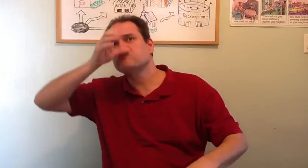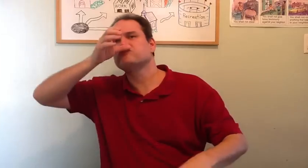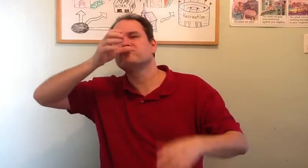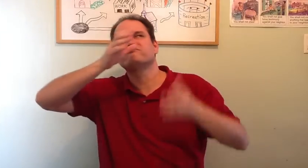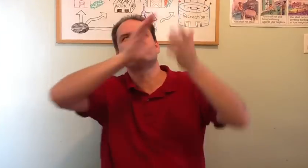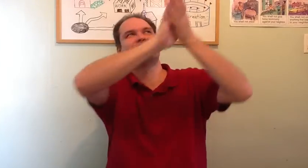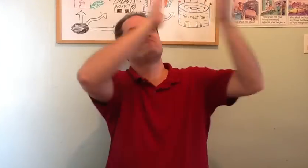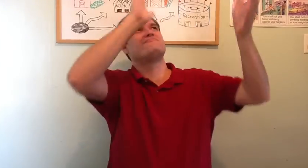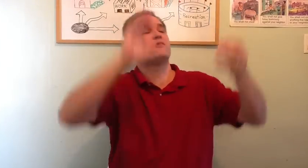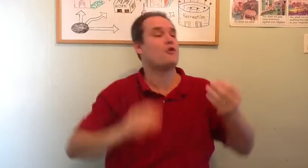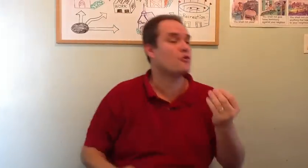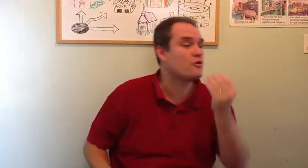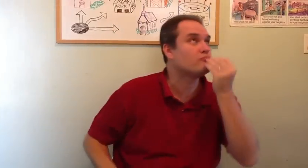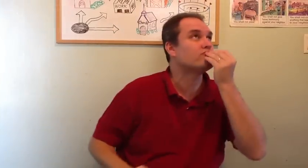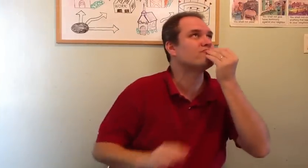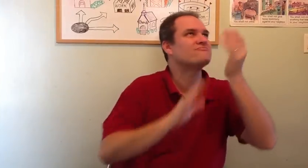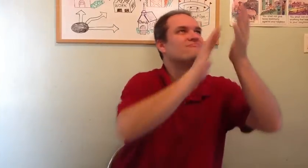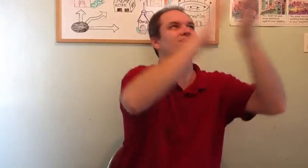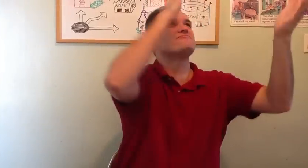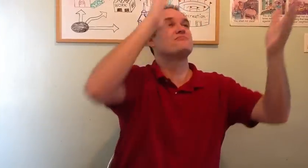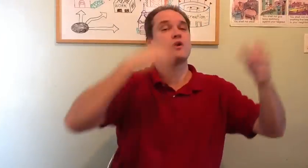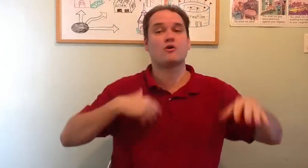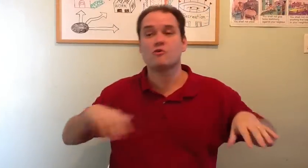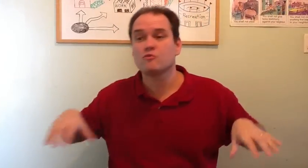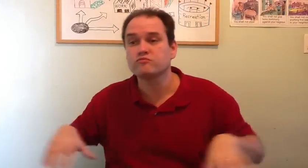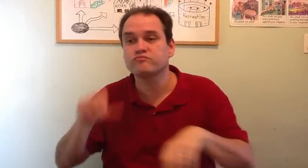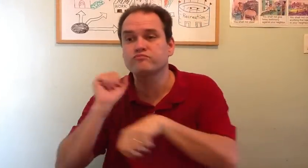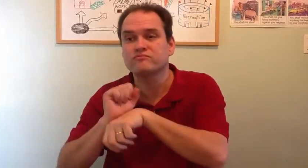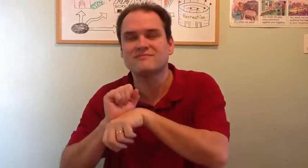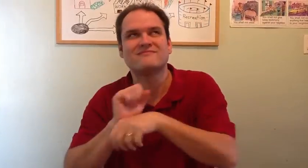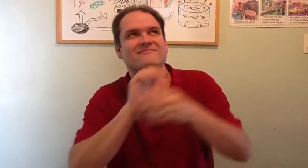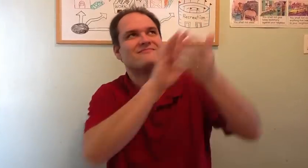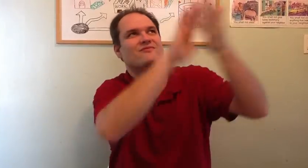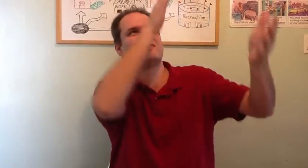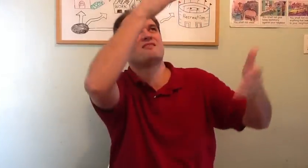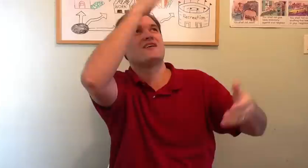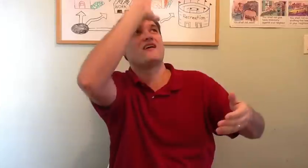So that as we read scriptures, we may glorify God through everything we do.